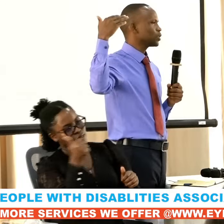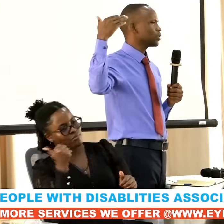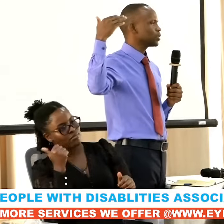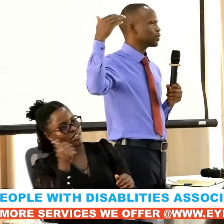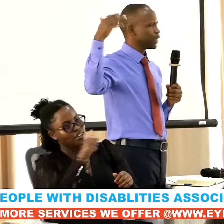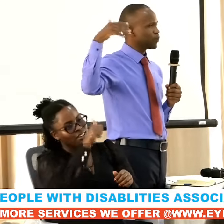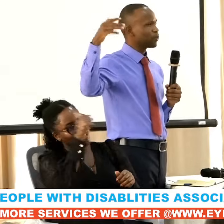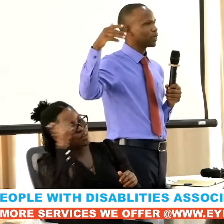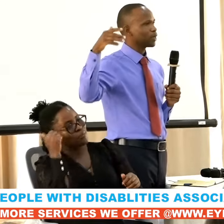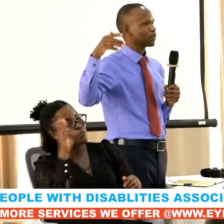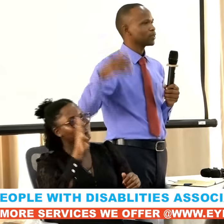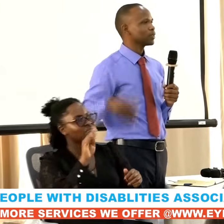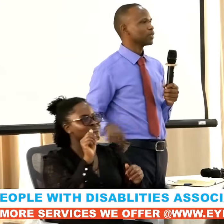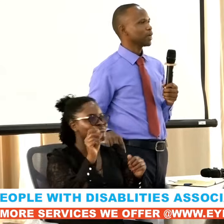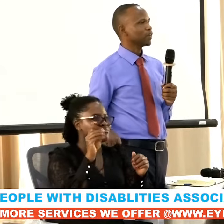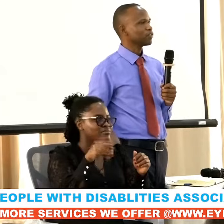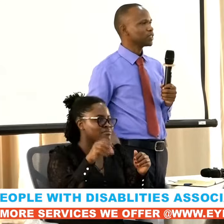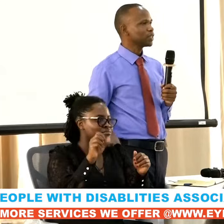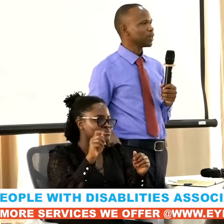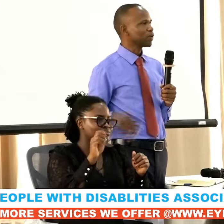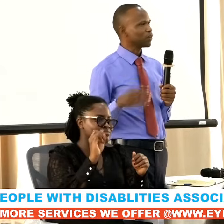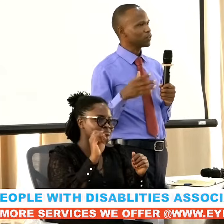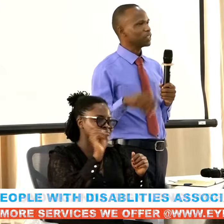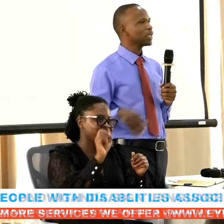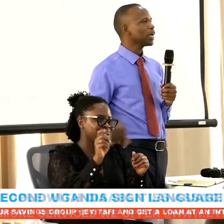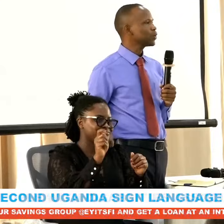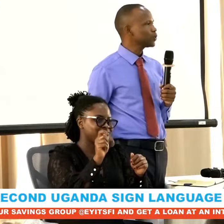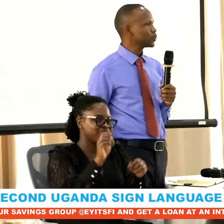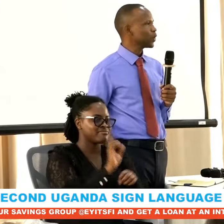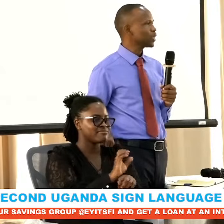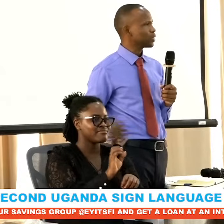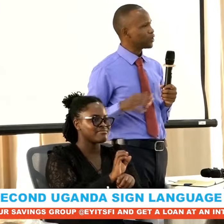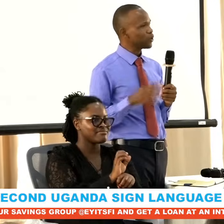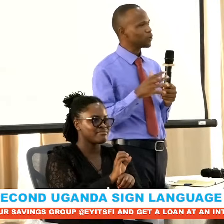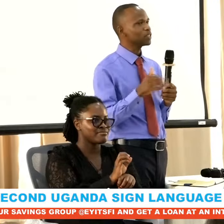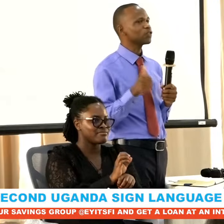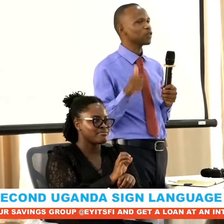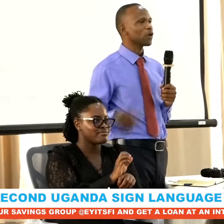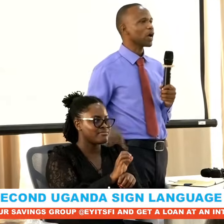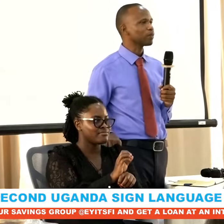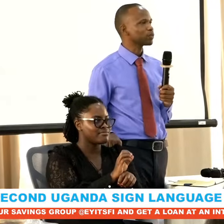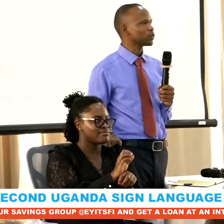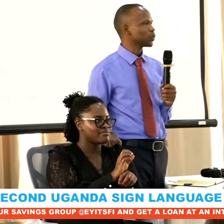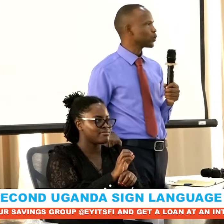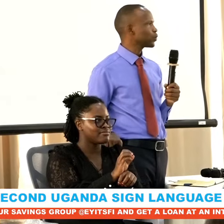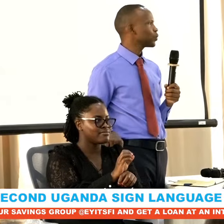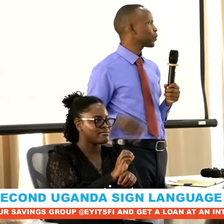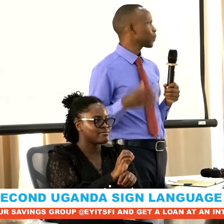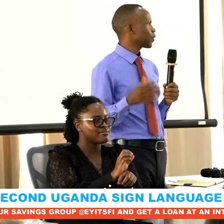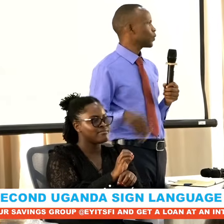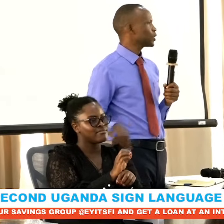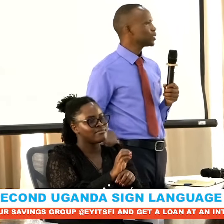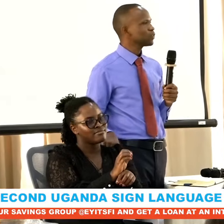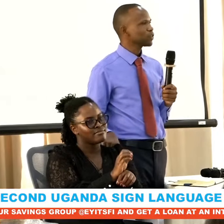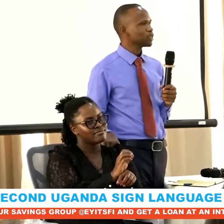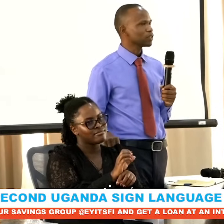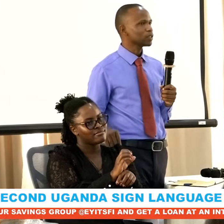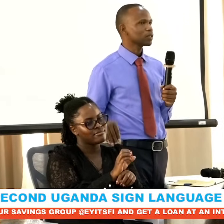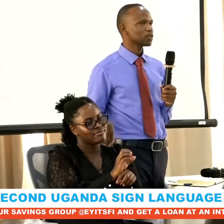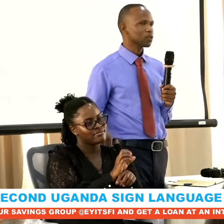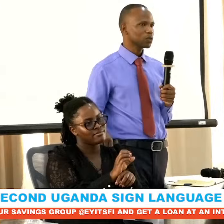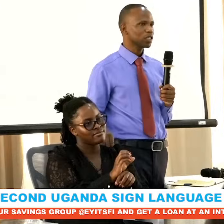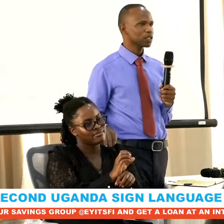Vision Empire. I've seen her do so, and I always follow up to know what